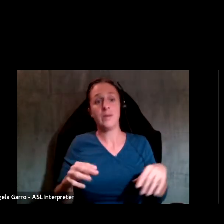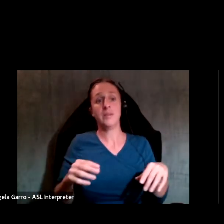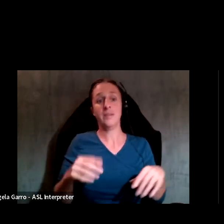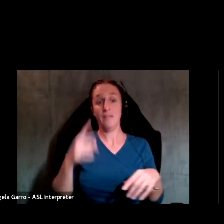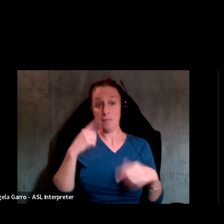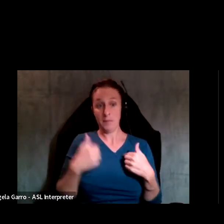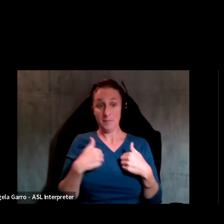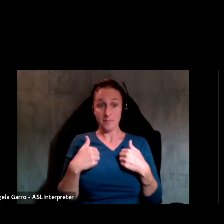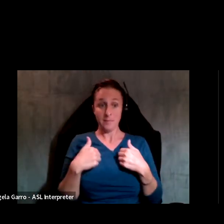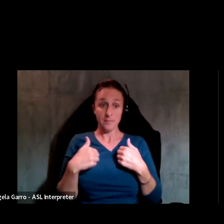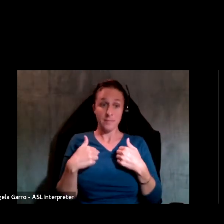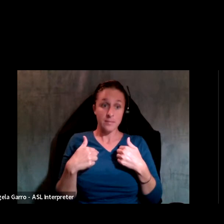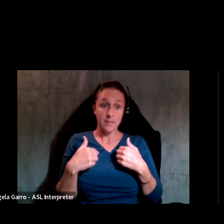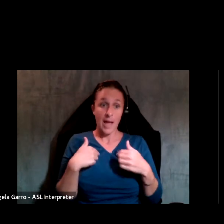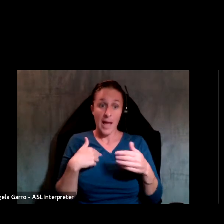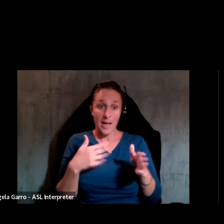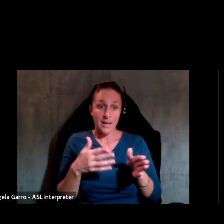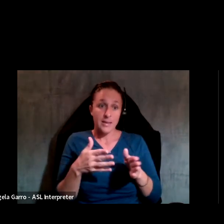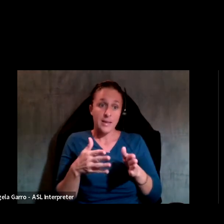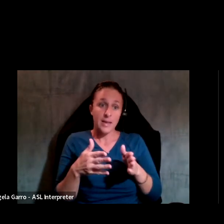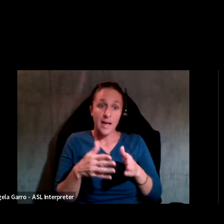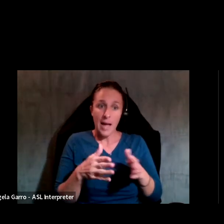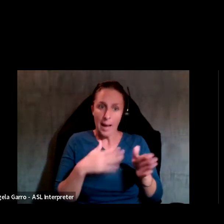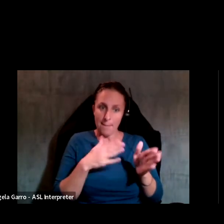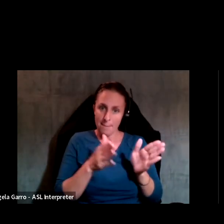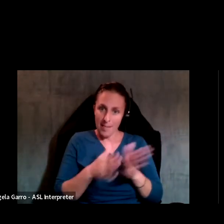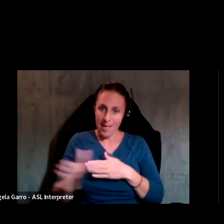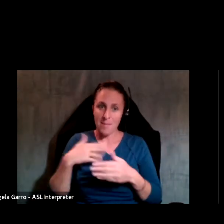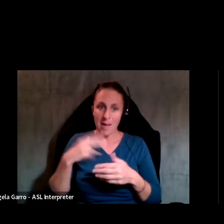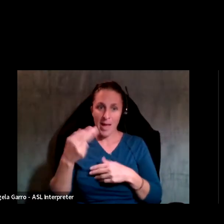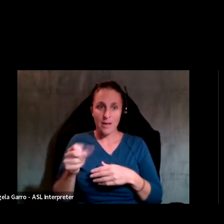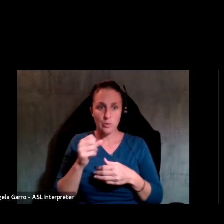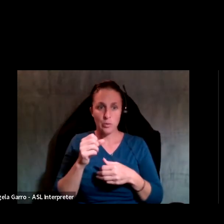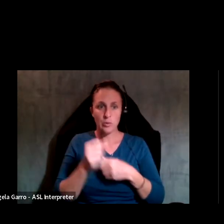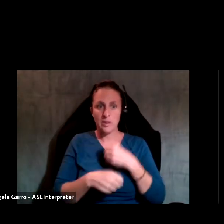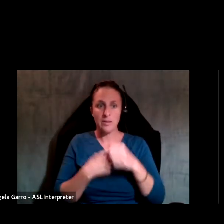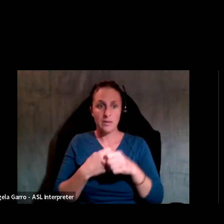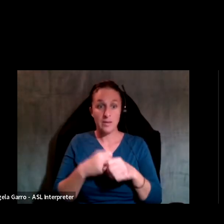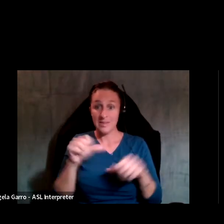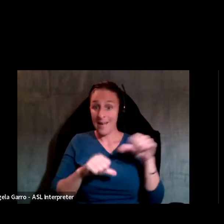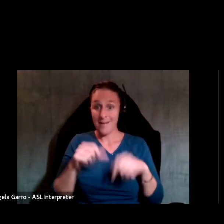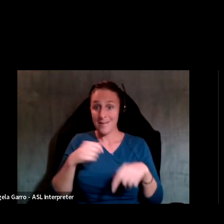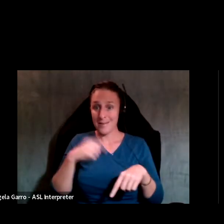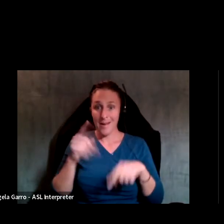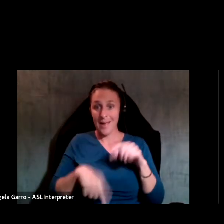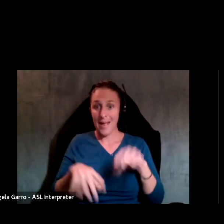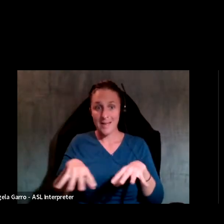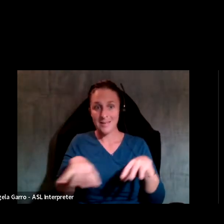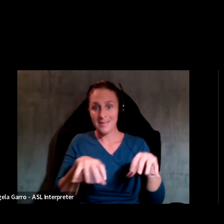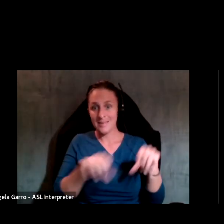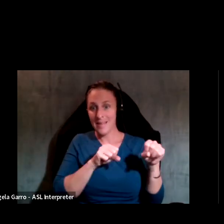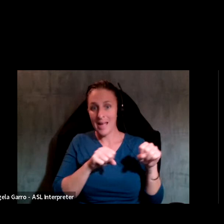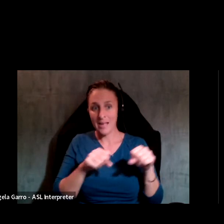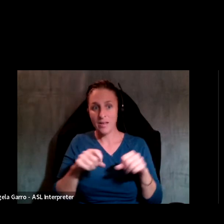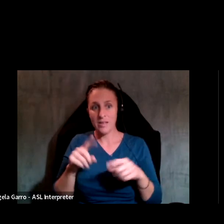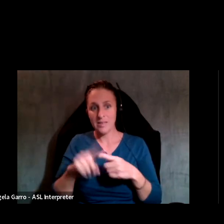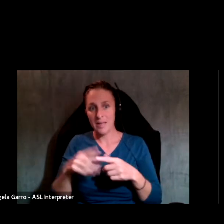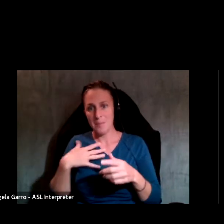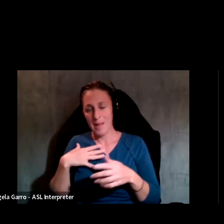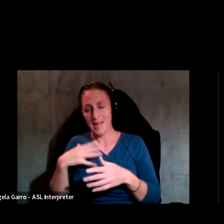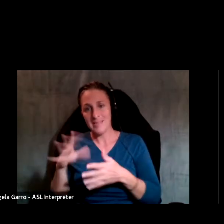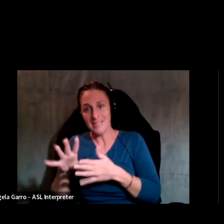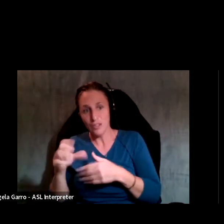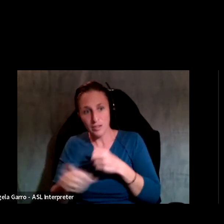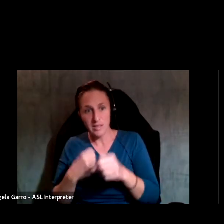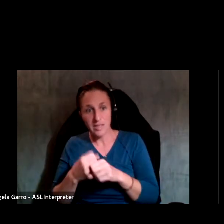me, especially I've planned out my high school years. I'm not gonna be able to take science for my junior, senior year because I'm filling it with other classes. And so by